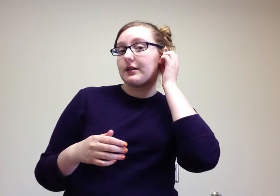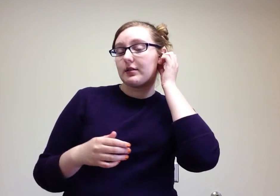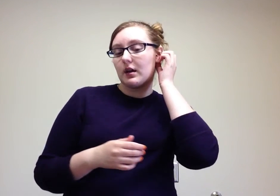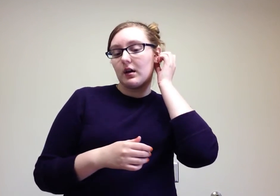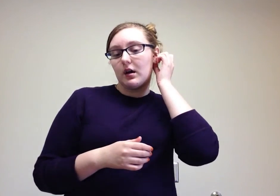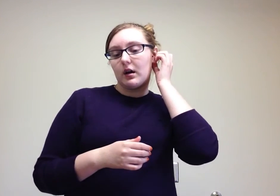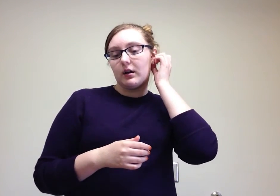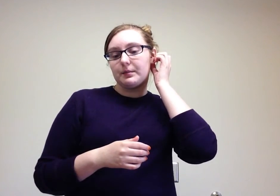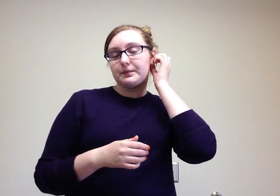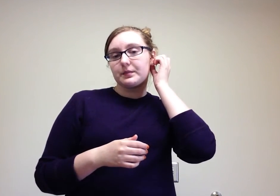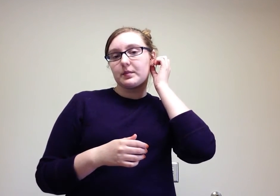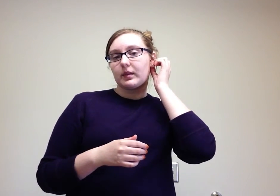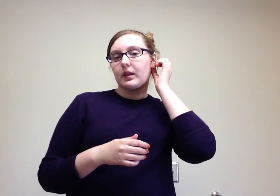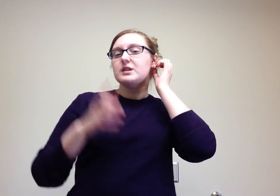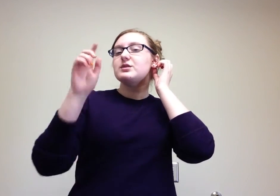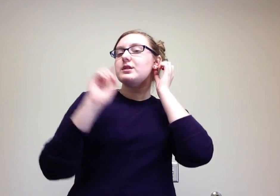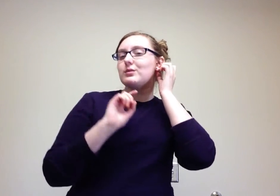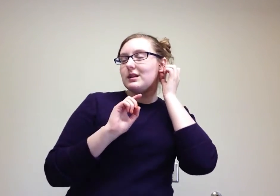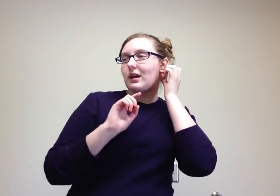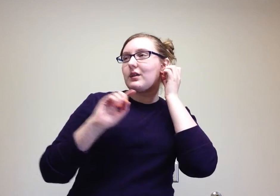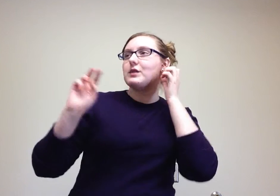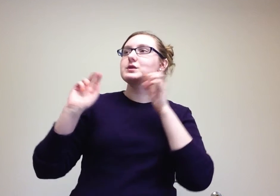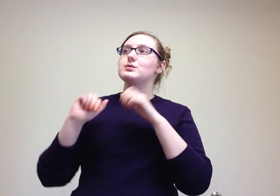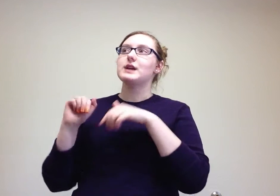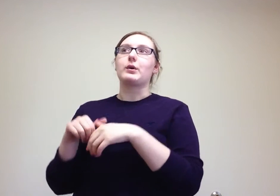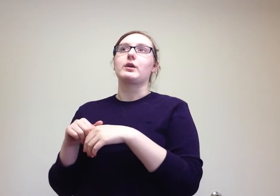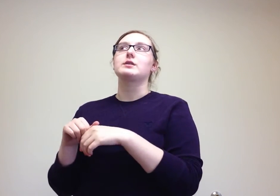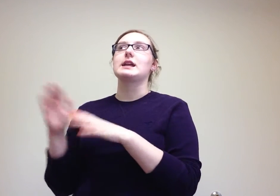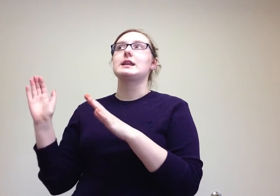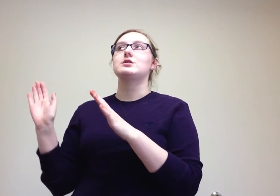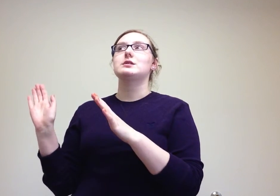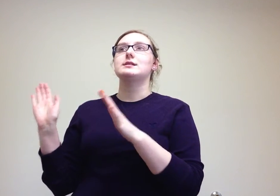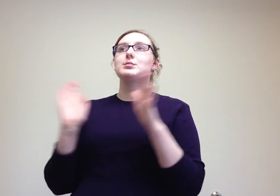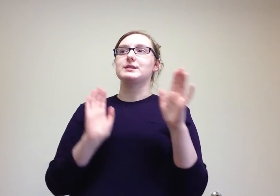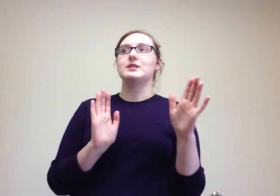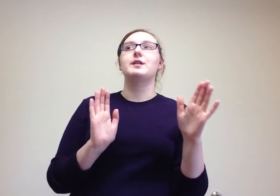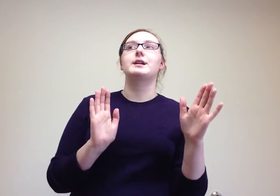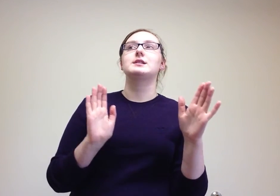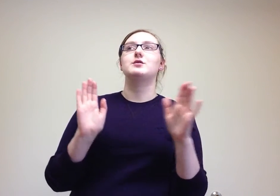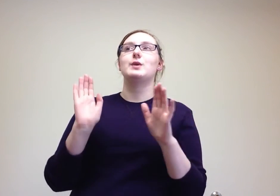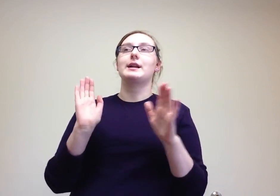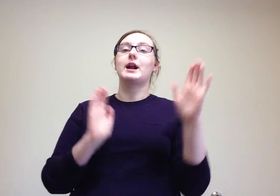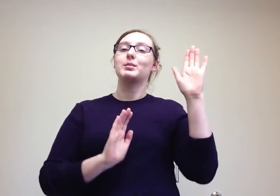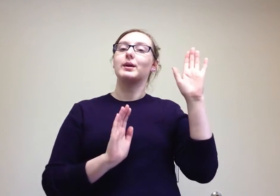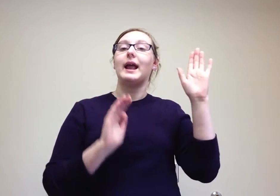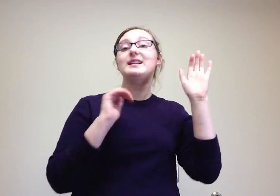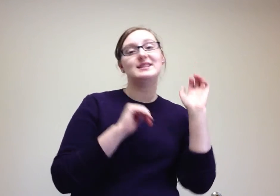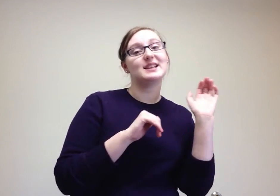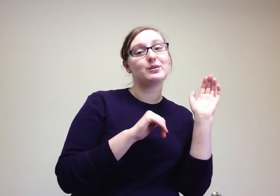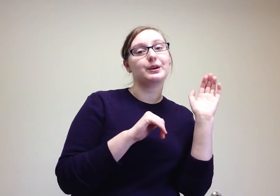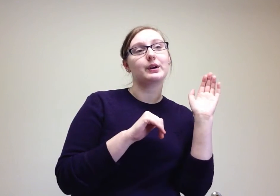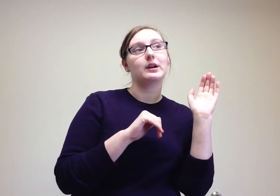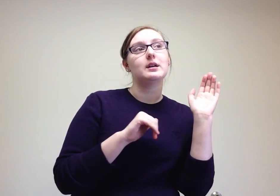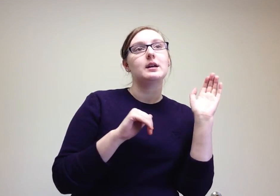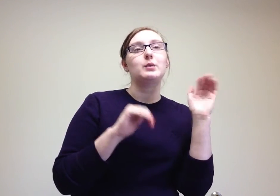death. So when you think, if you have two downers, and that just doubles the effect, if you had an upper and a downer, it would